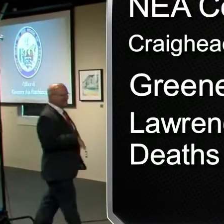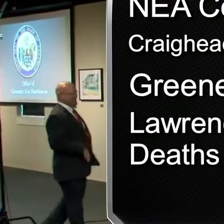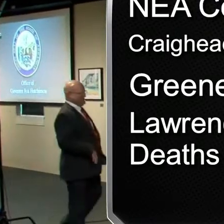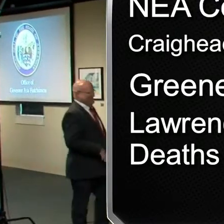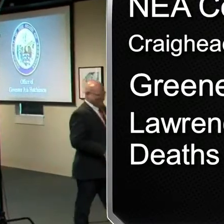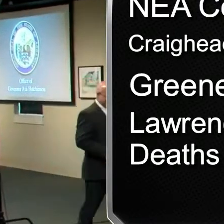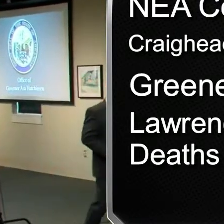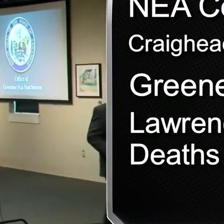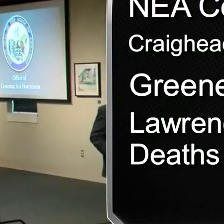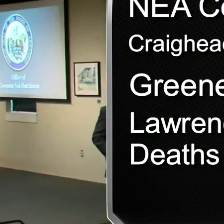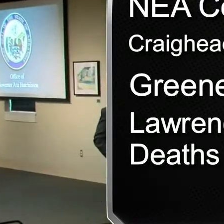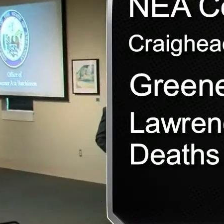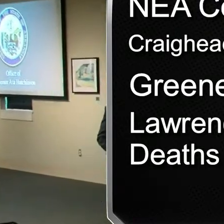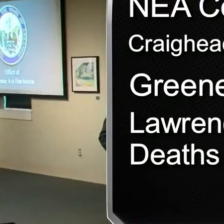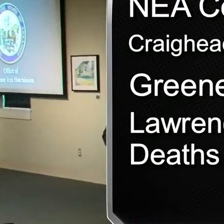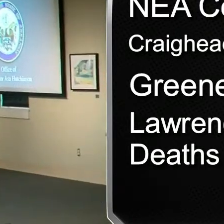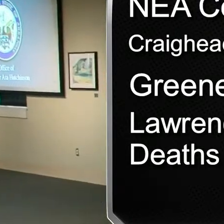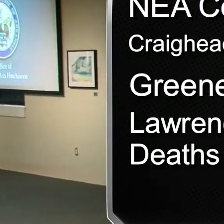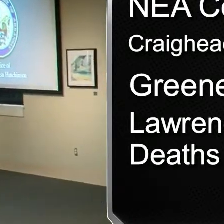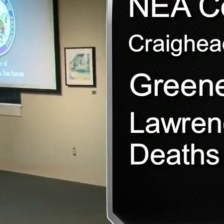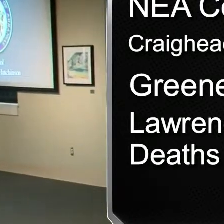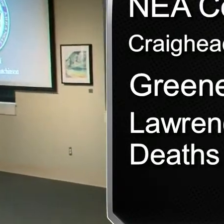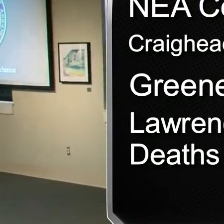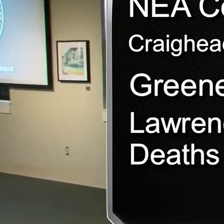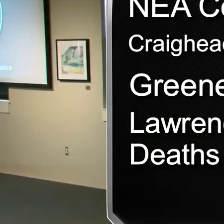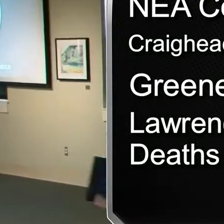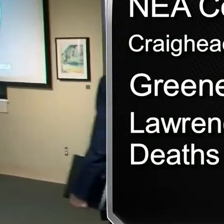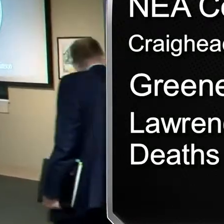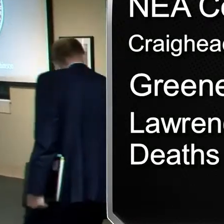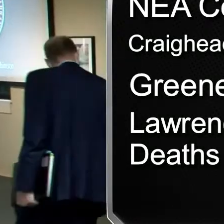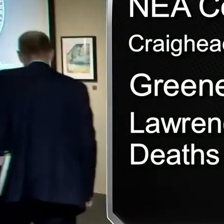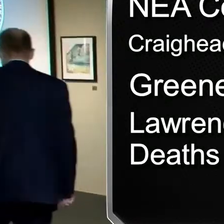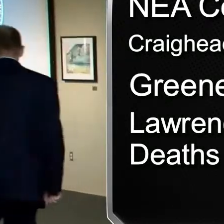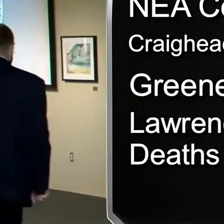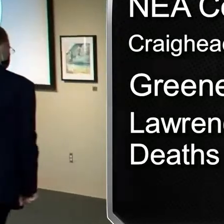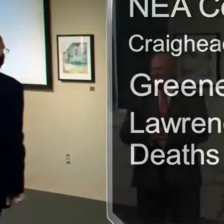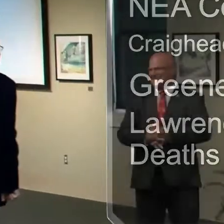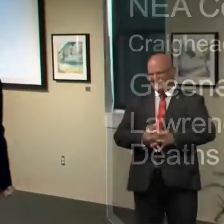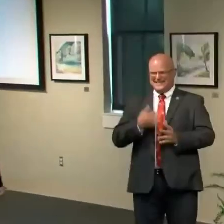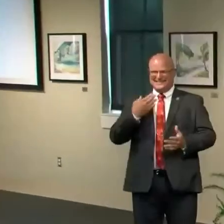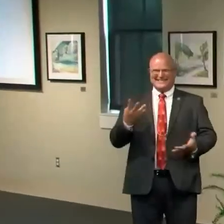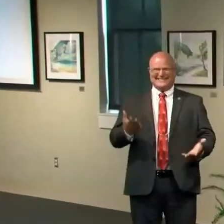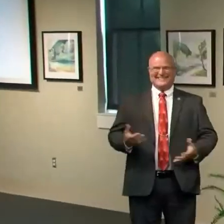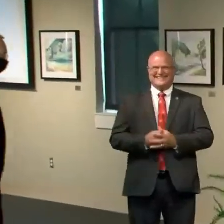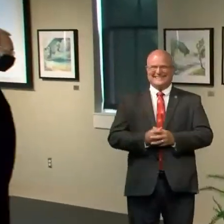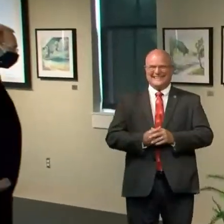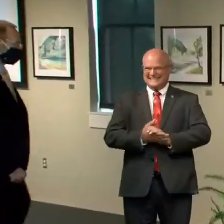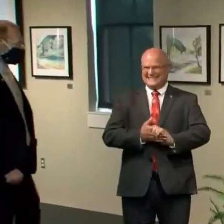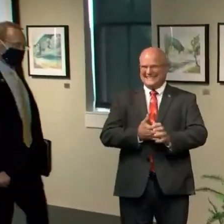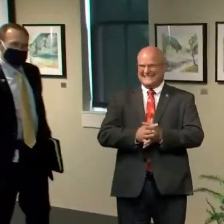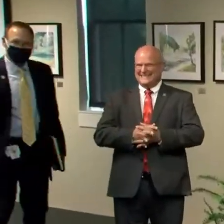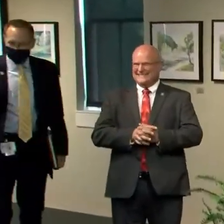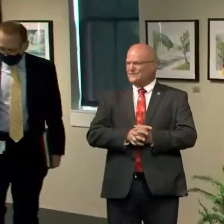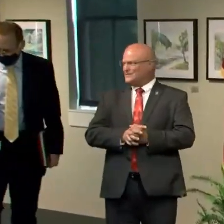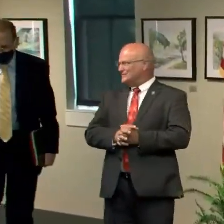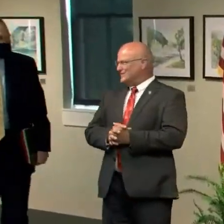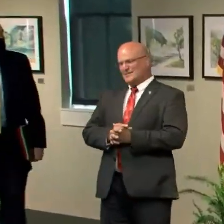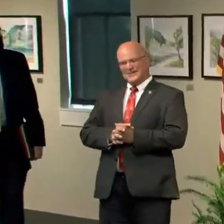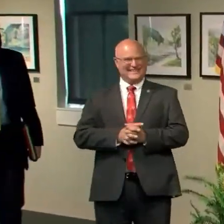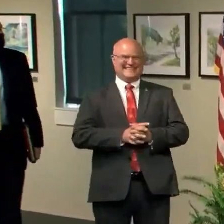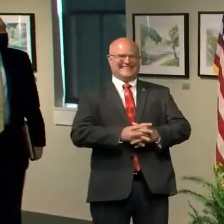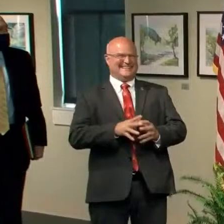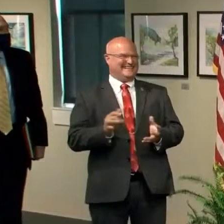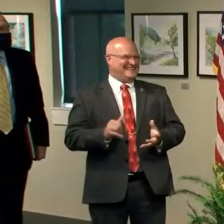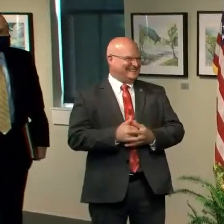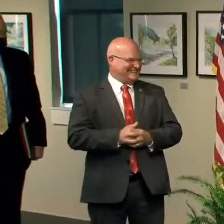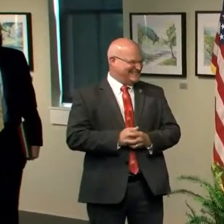too, and Denise, and Chi-Chi, and another Denise, because we got more than one. Here's the governor. Let's listen